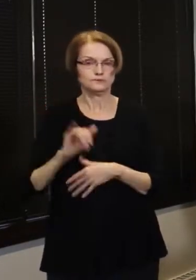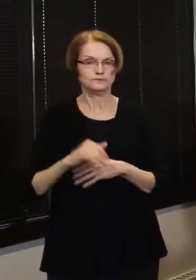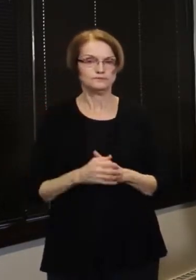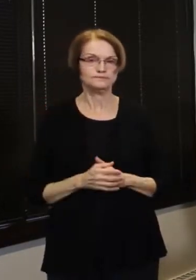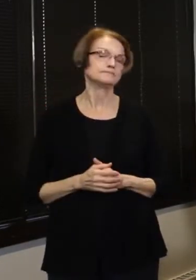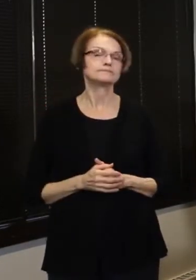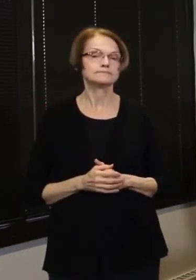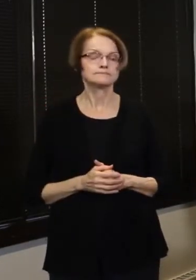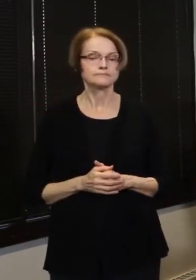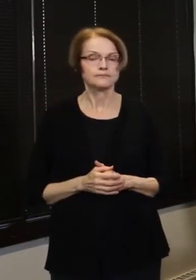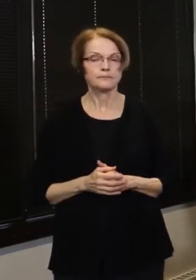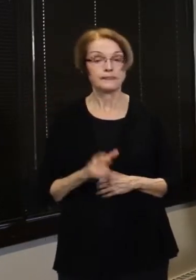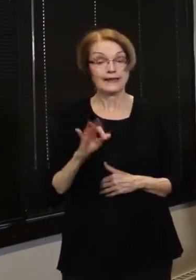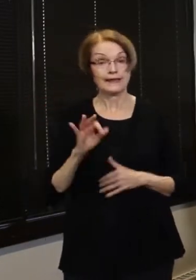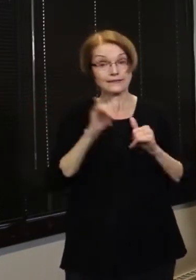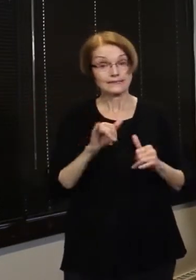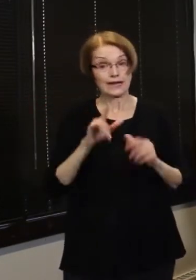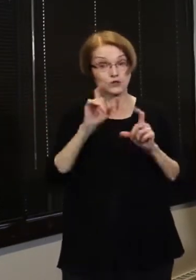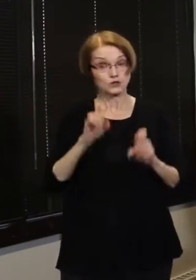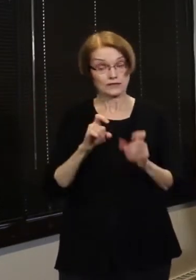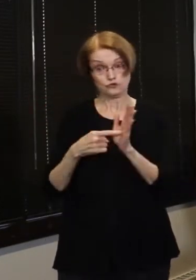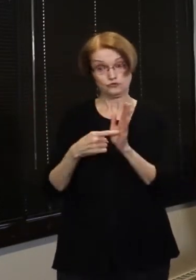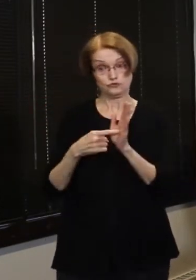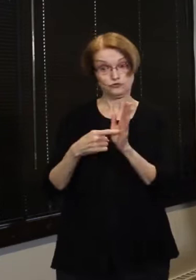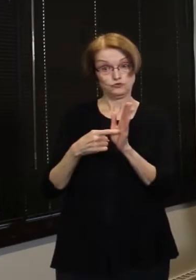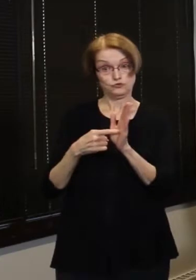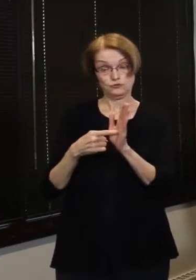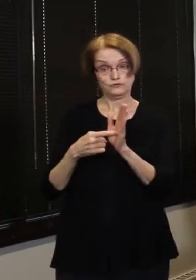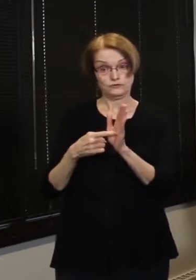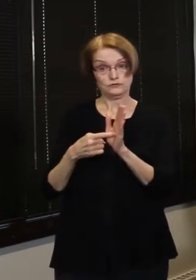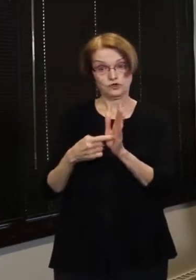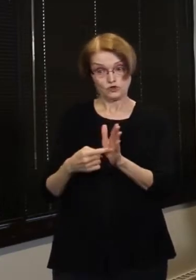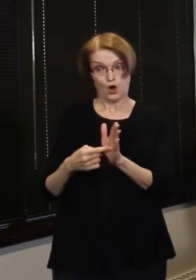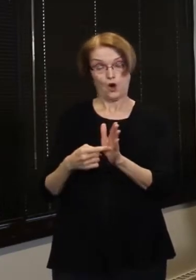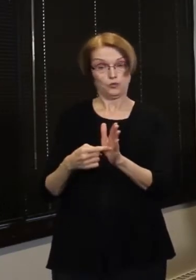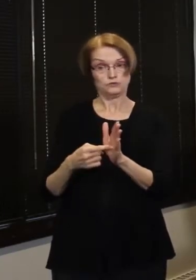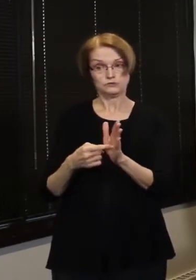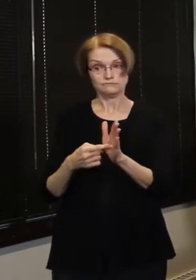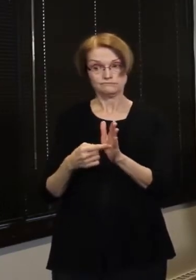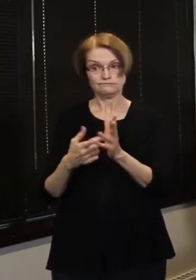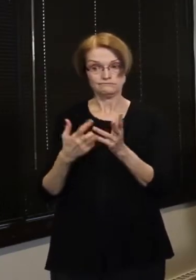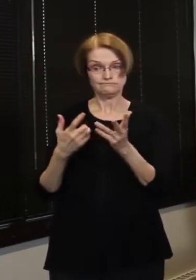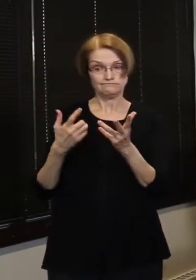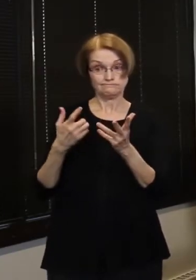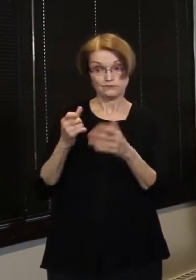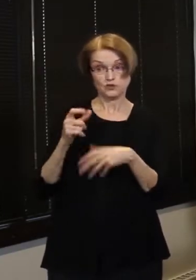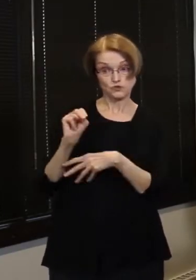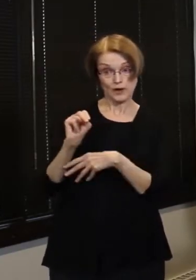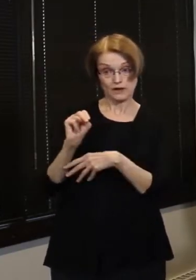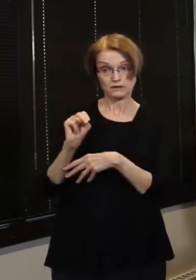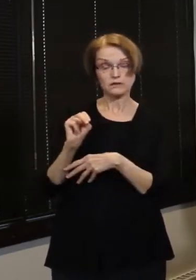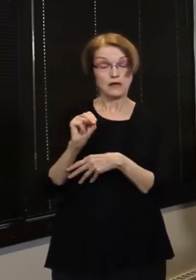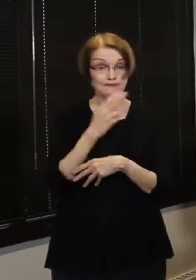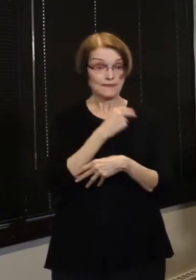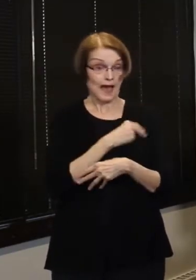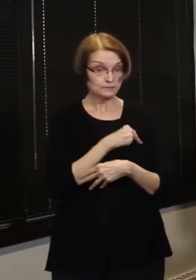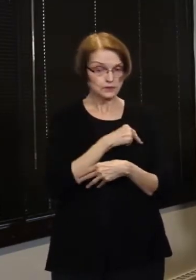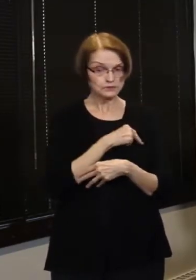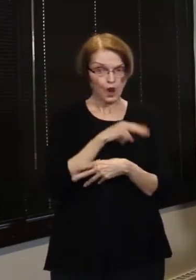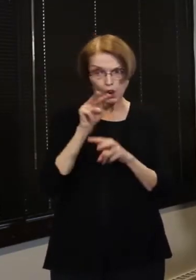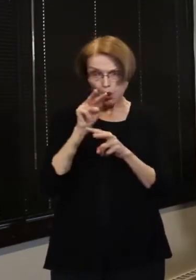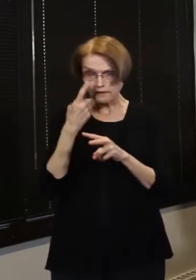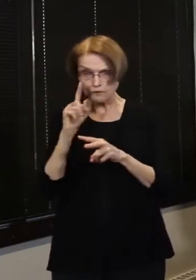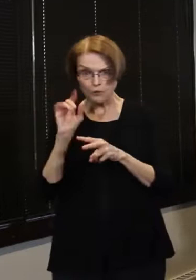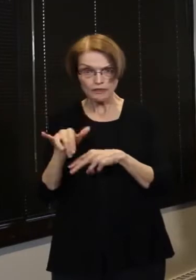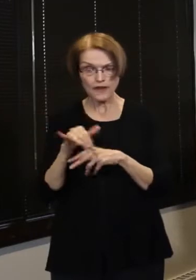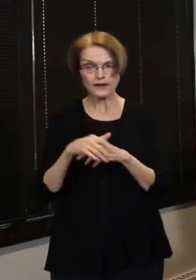And if the standard test shows, are health systems looking for the new strain? So there's a difference between the PCR test